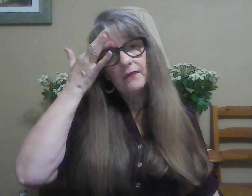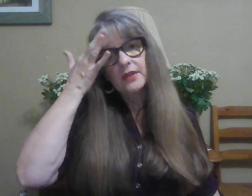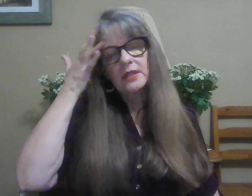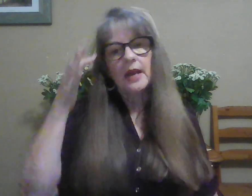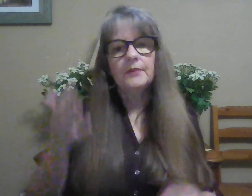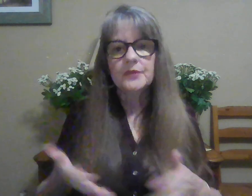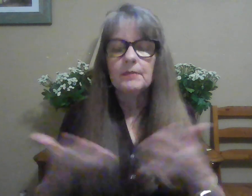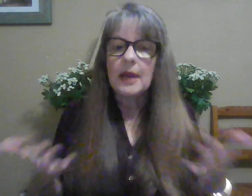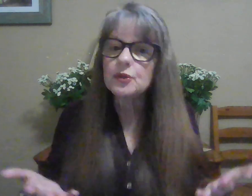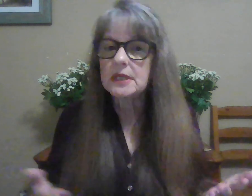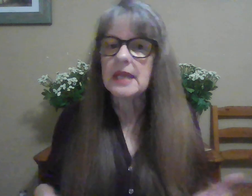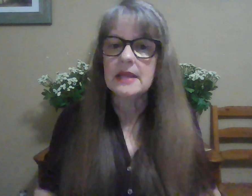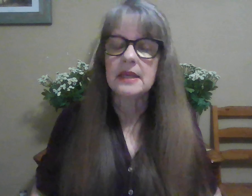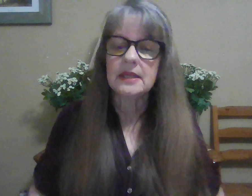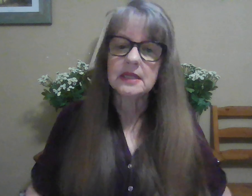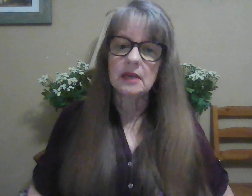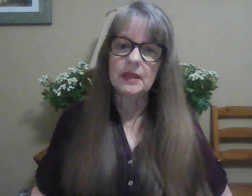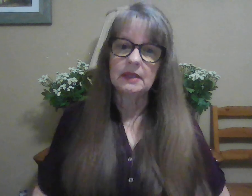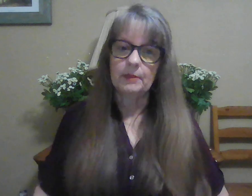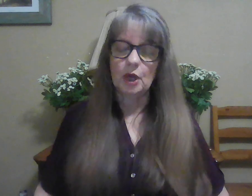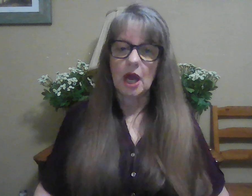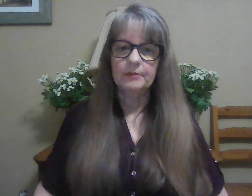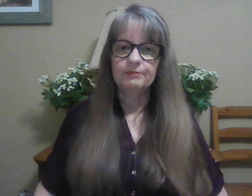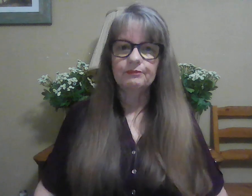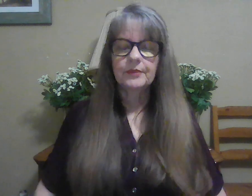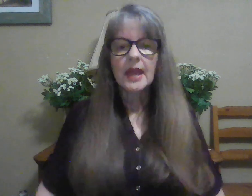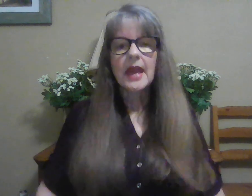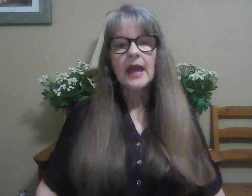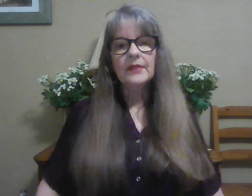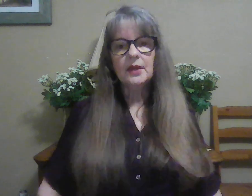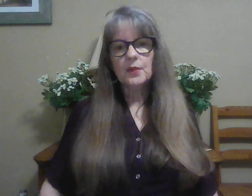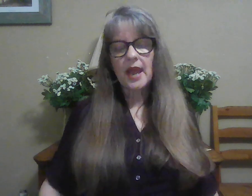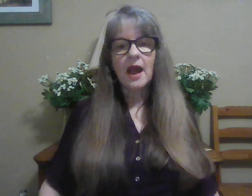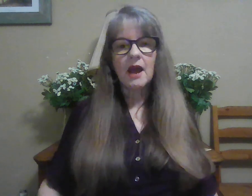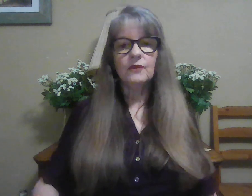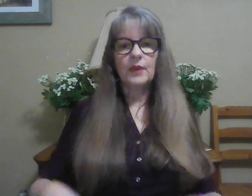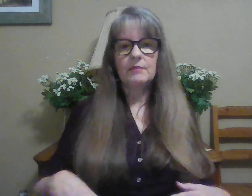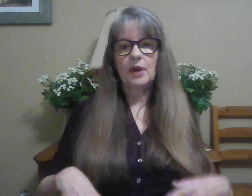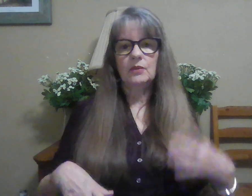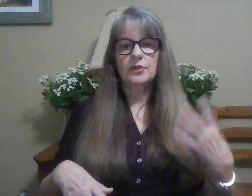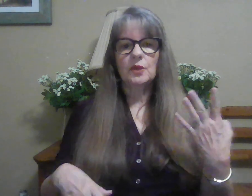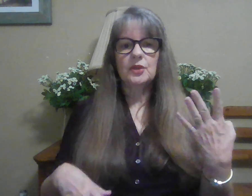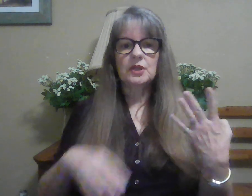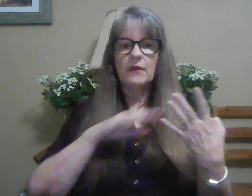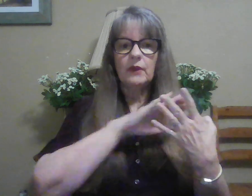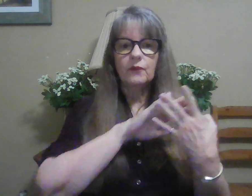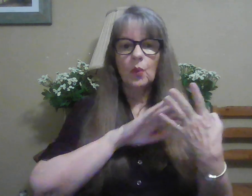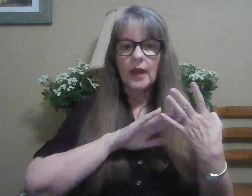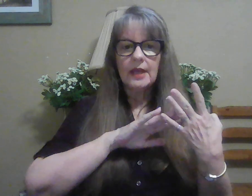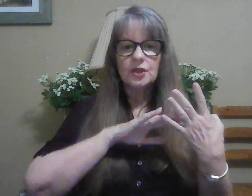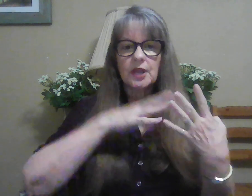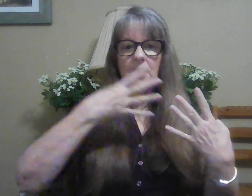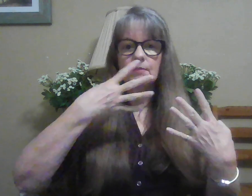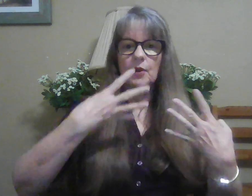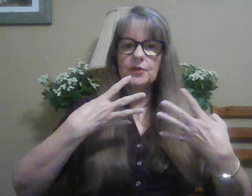it's St. Patrick's Day, then it's going to be a leprechaun. And then we have rainbow. So we just have our four hand shape, both of